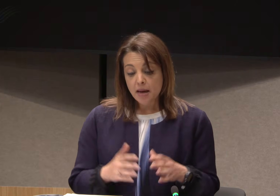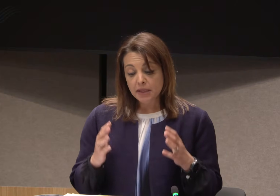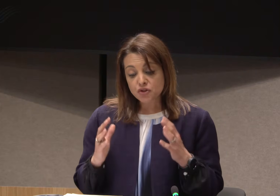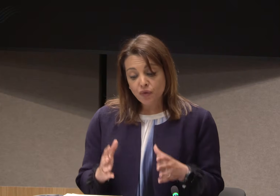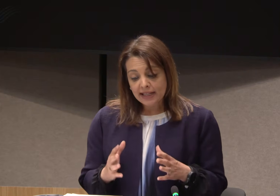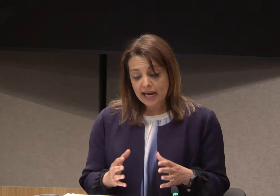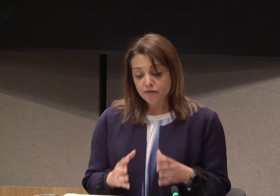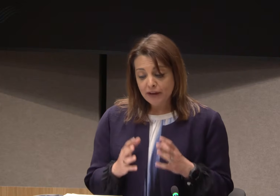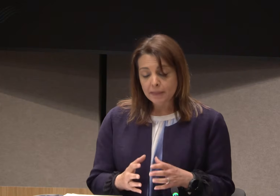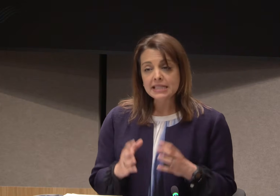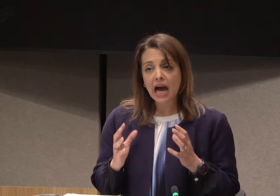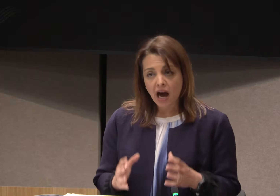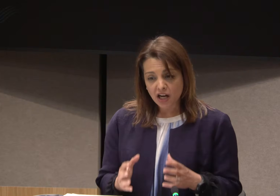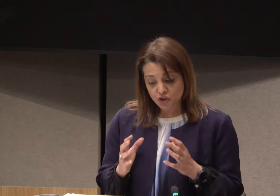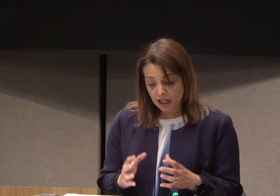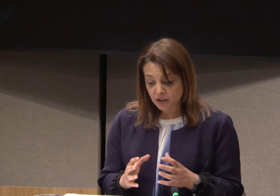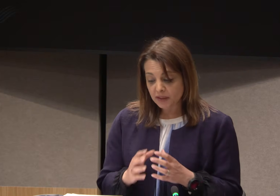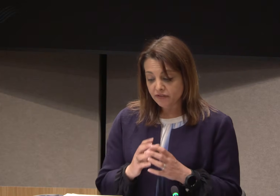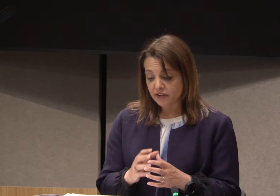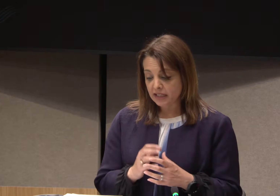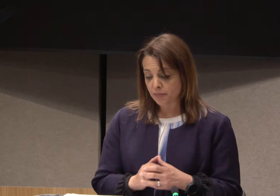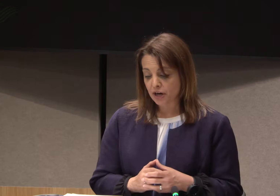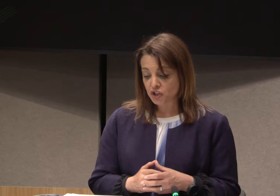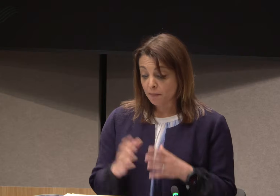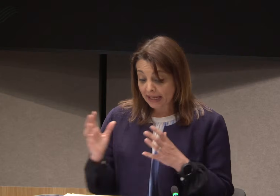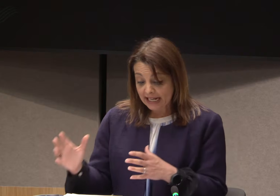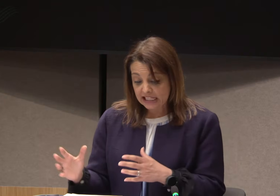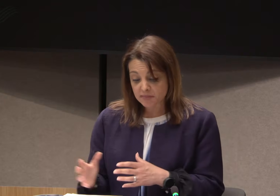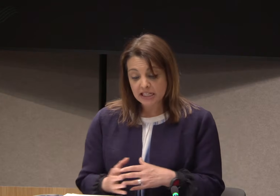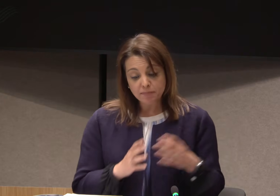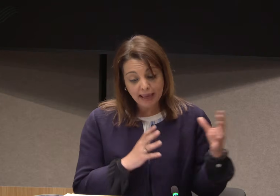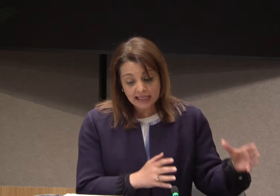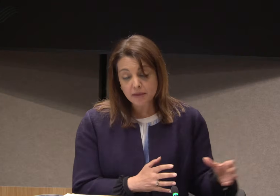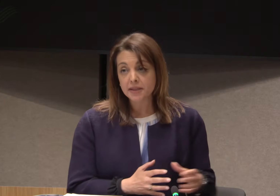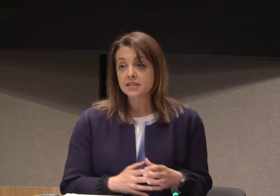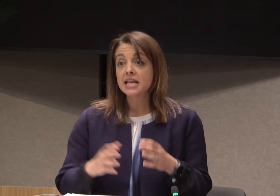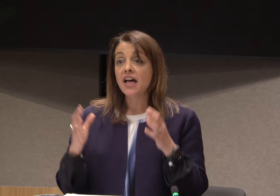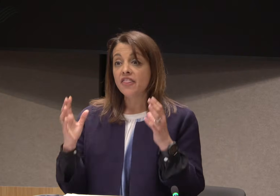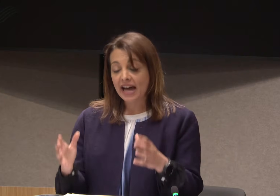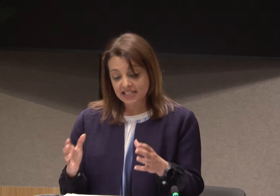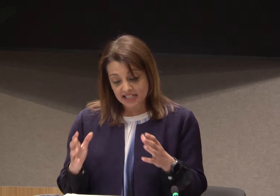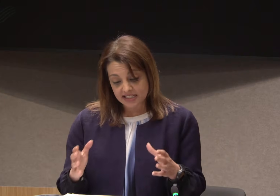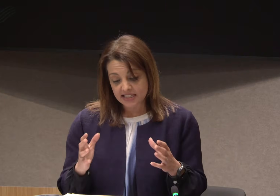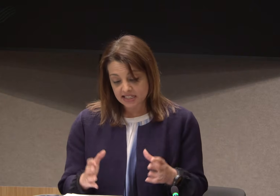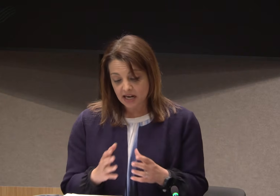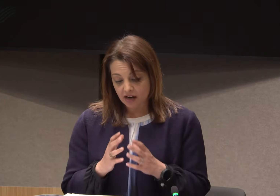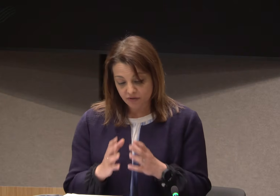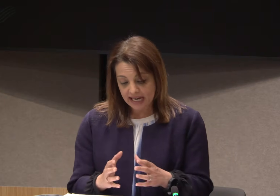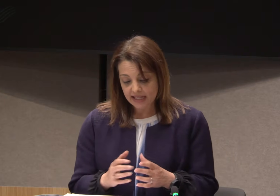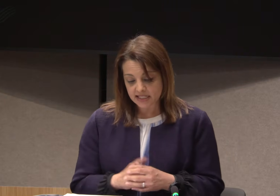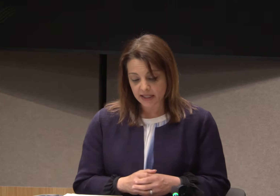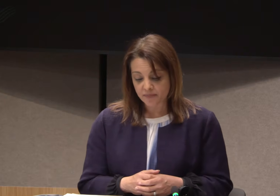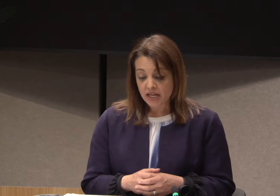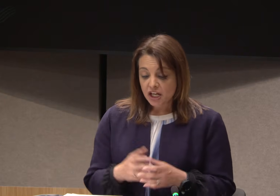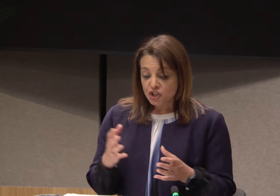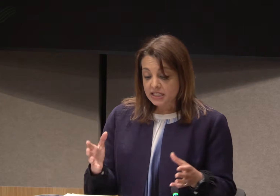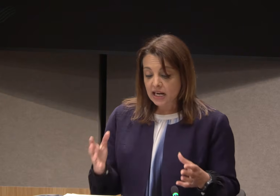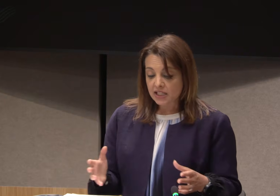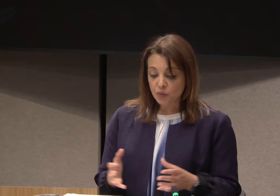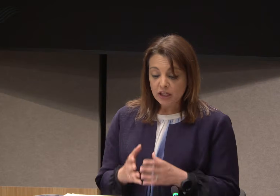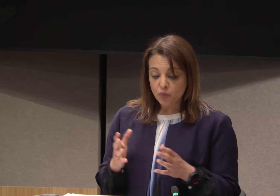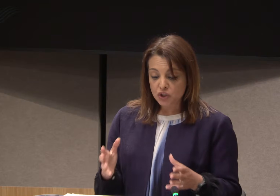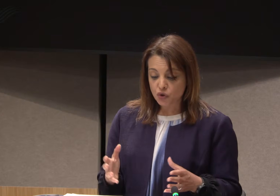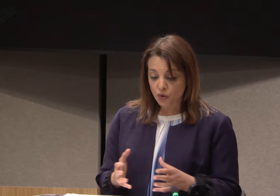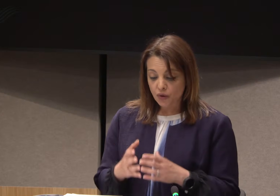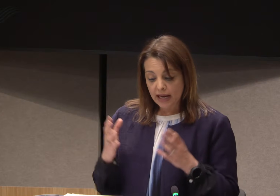country. Because right now, families are genuinely feeling the pressure, making ends meet, paying the bills. That is the stark reality. Just